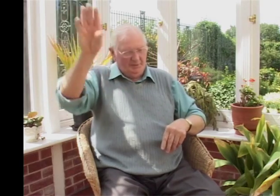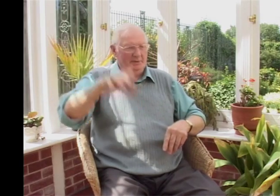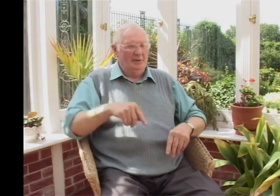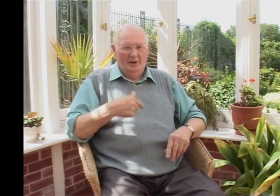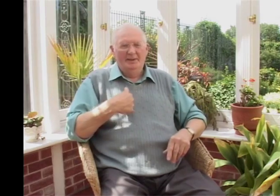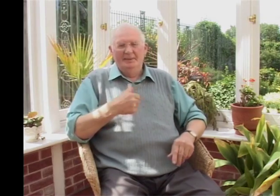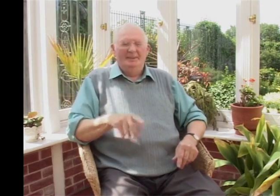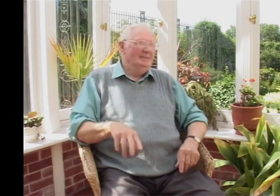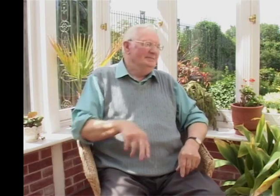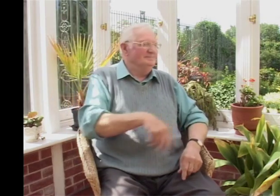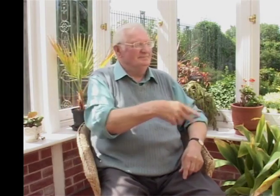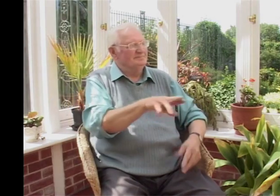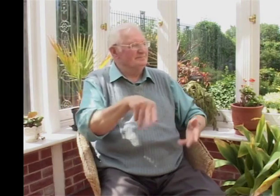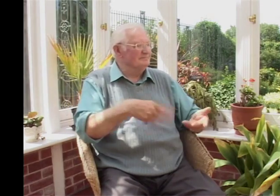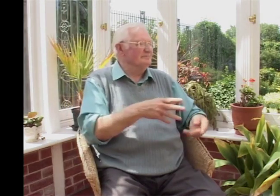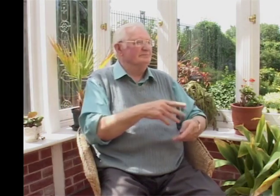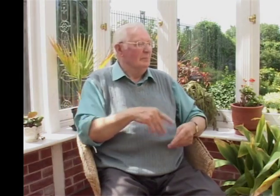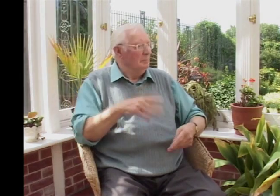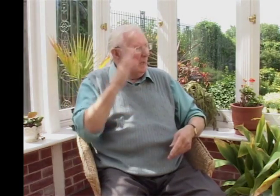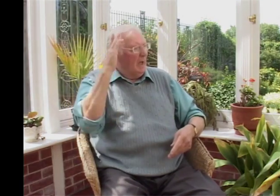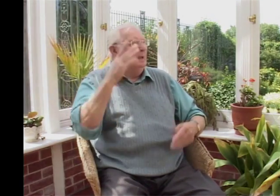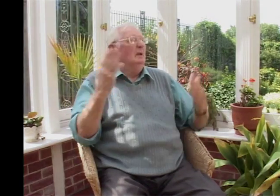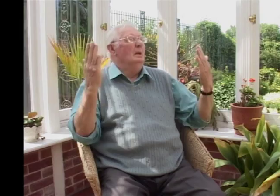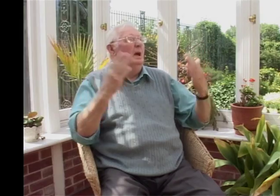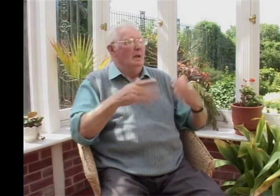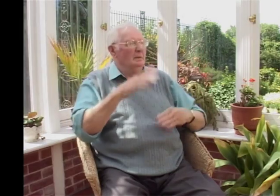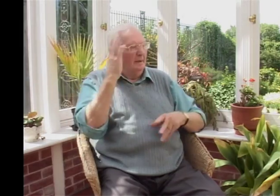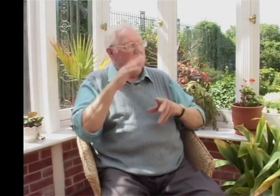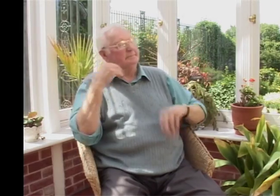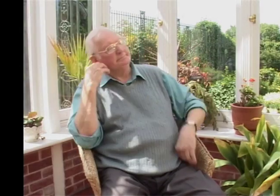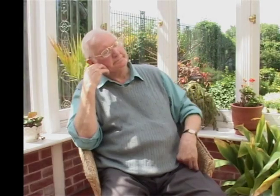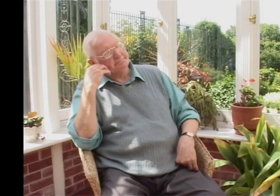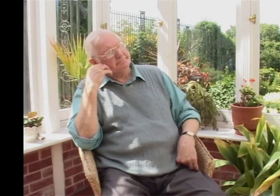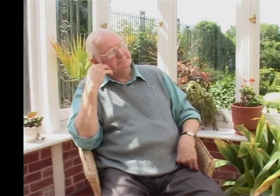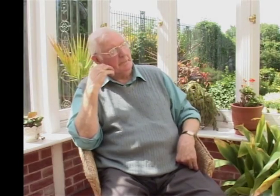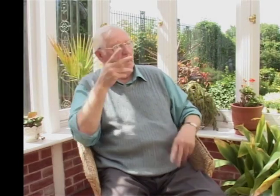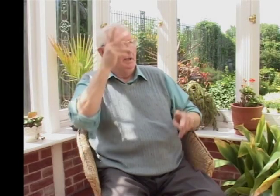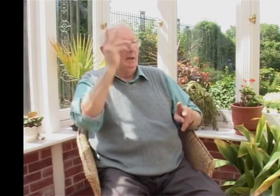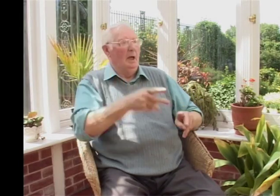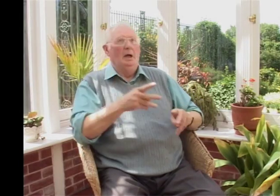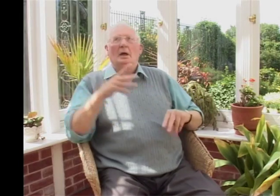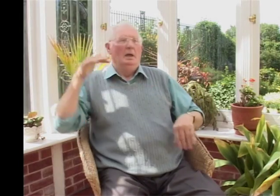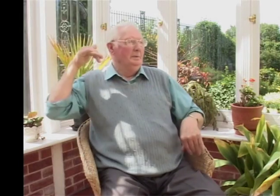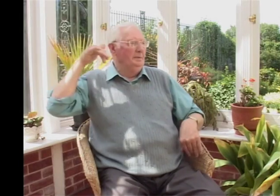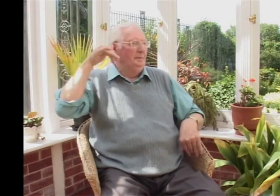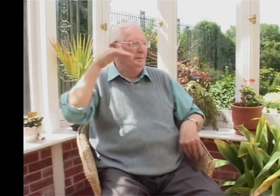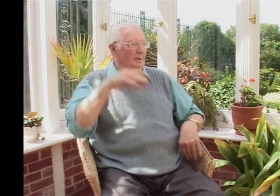around. And we'd be up in bed, it was night time. And I remember, again, the planes would go over, and this one